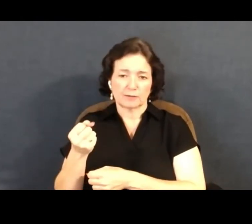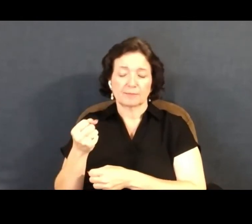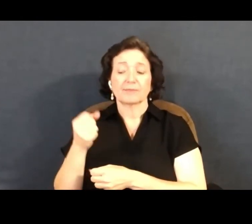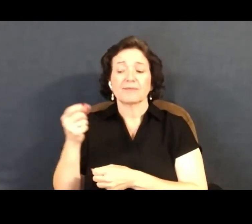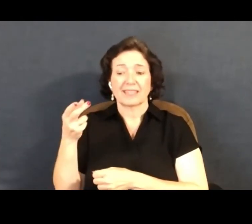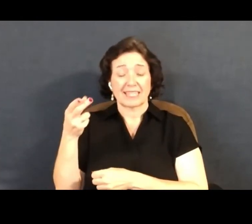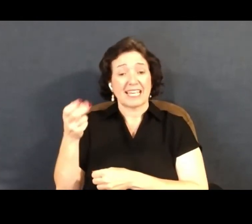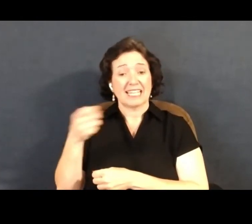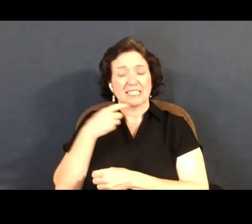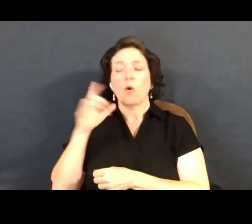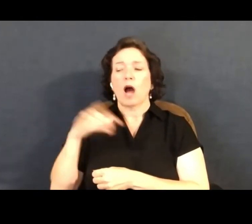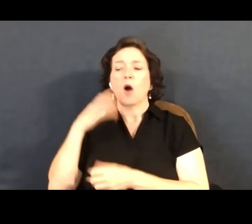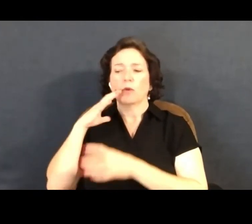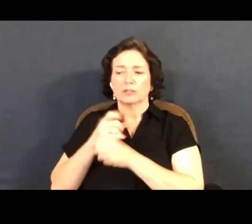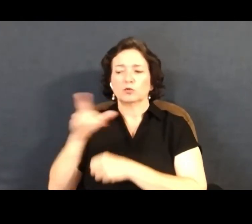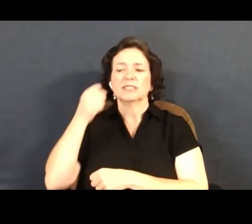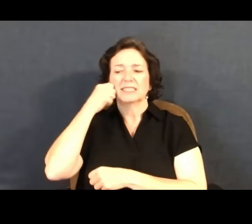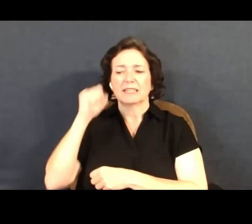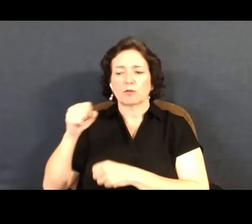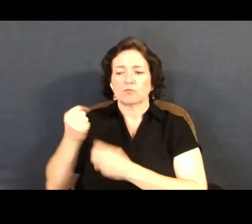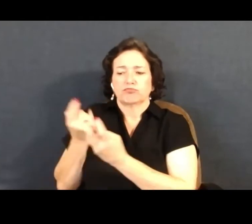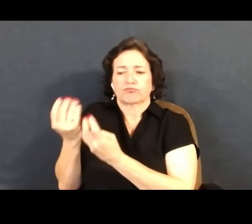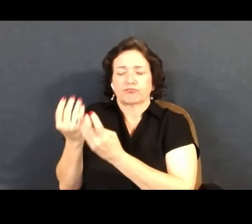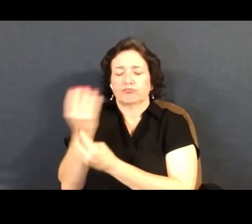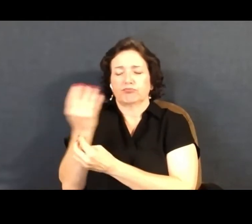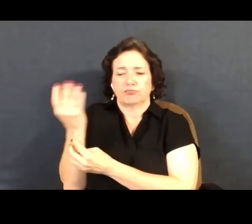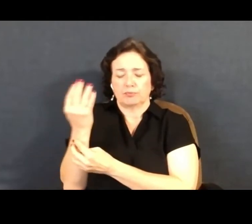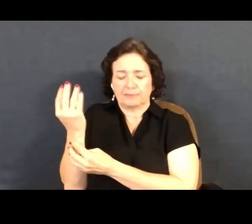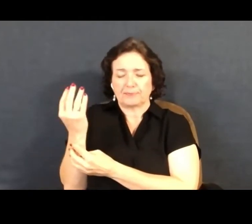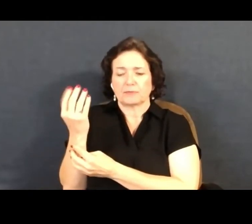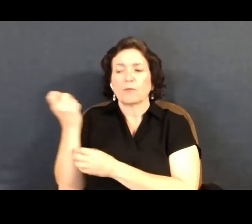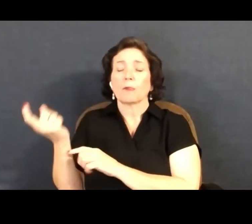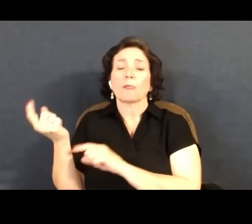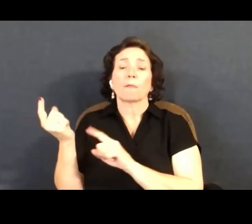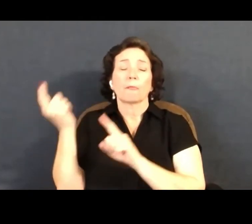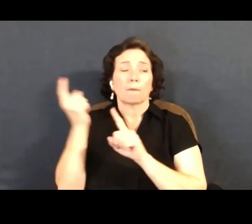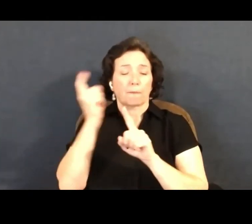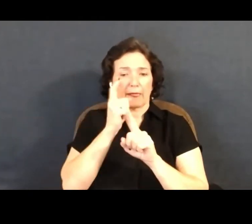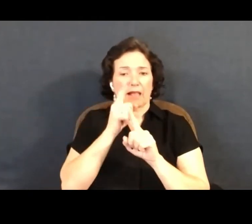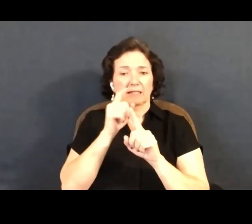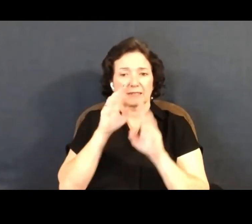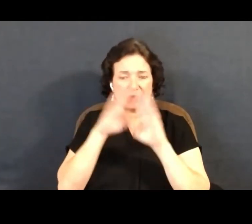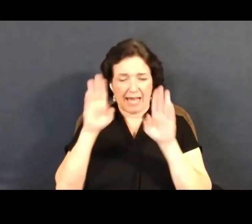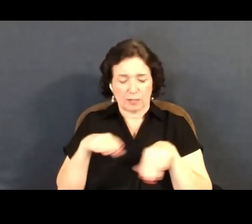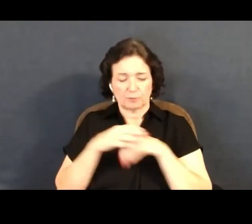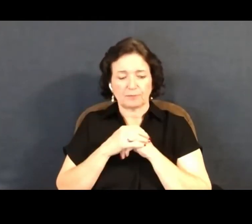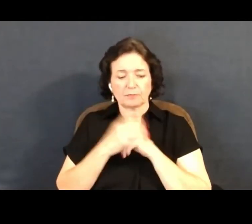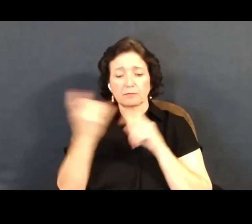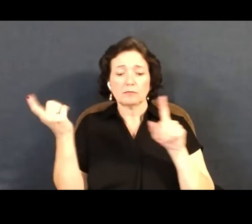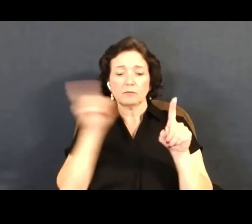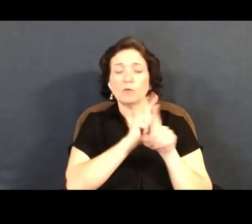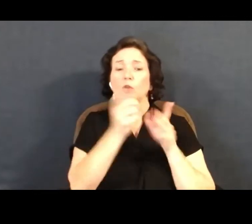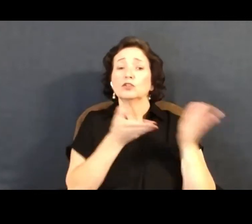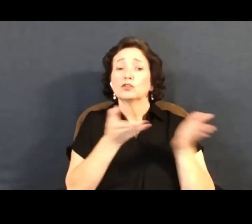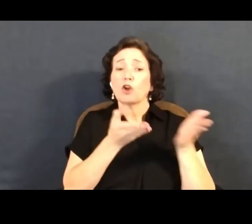get you your silver menorah." He goes to the house, And he goes round to the servants'